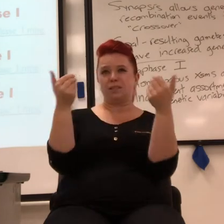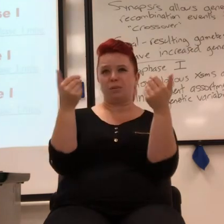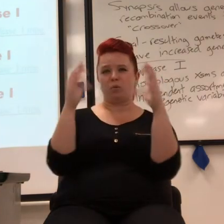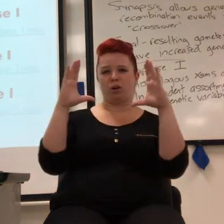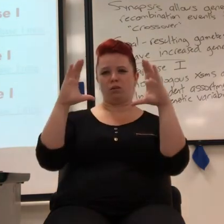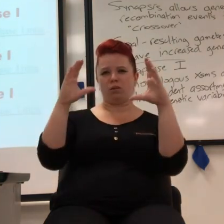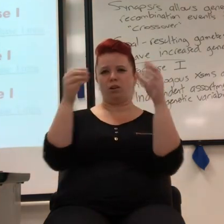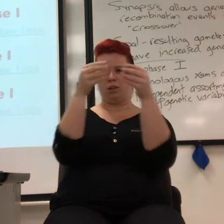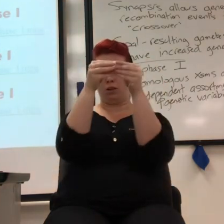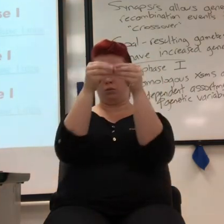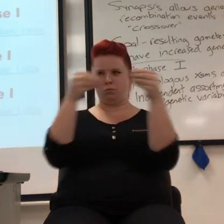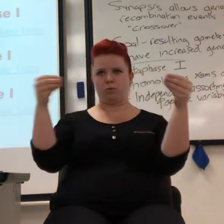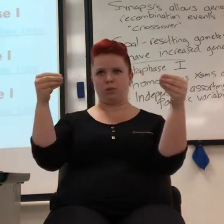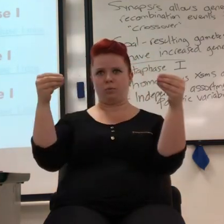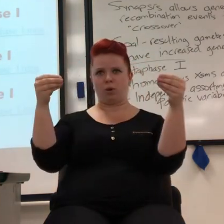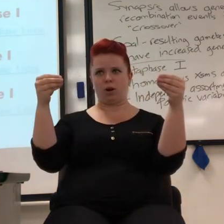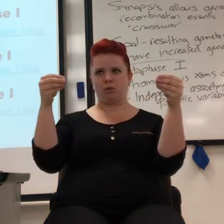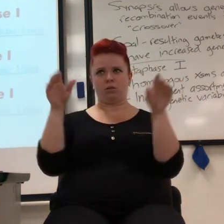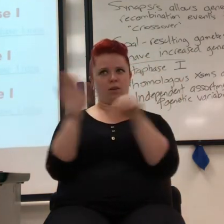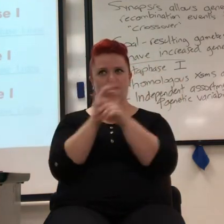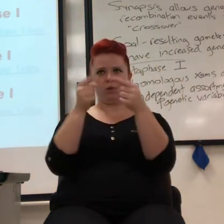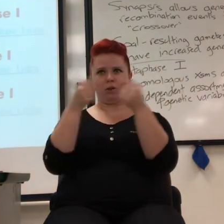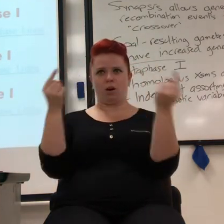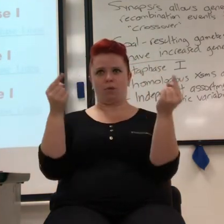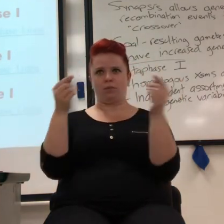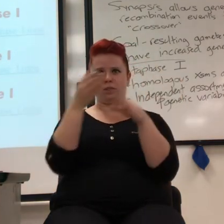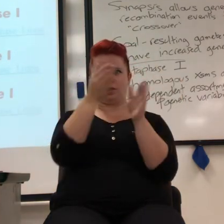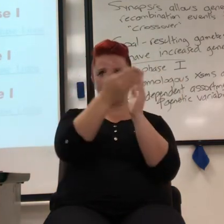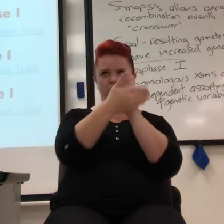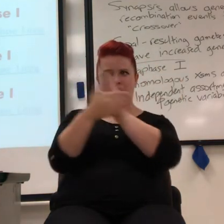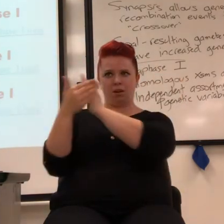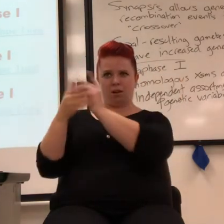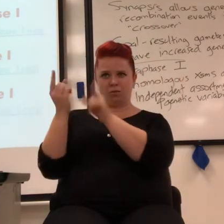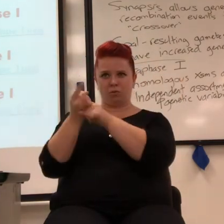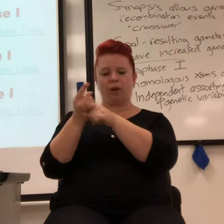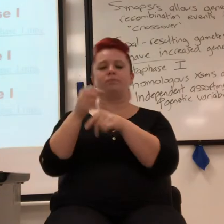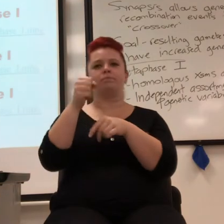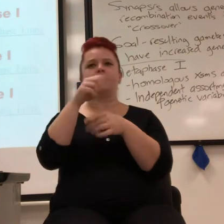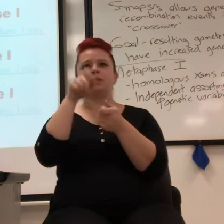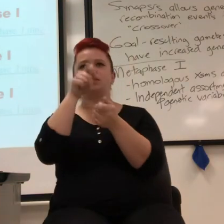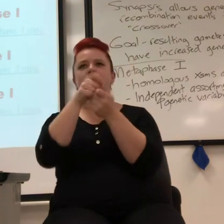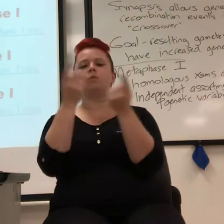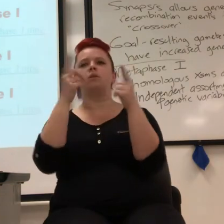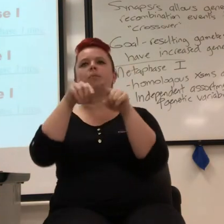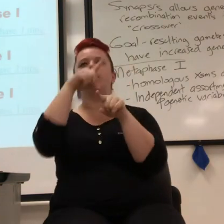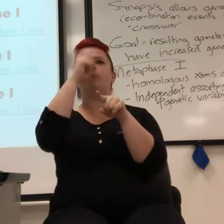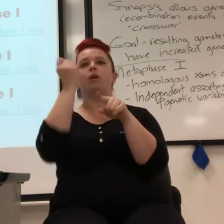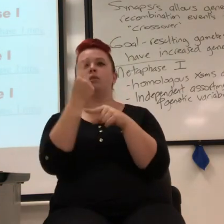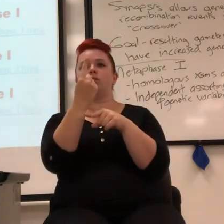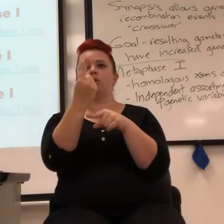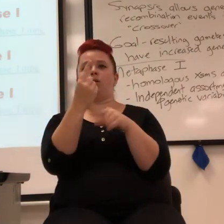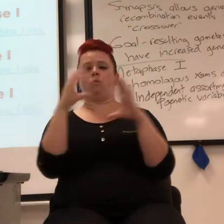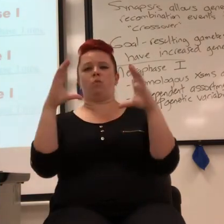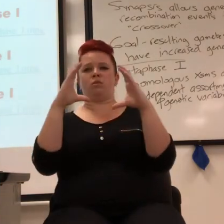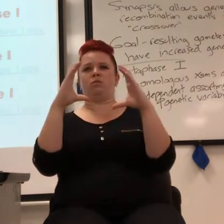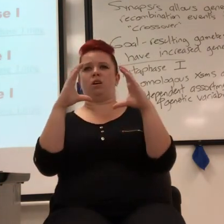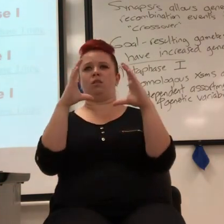That's exactly what's happening, yes. Because that one cell is going to divide, and you